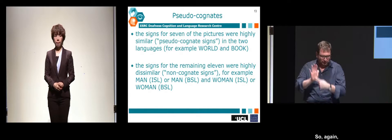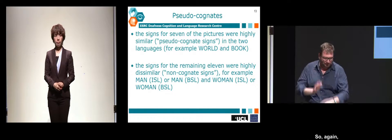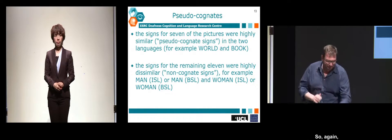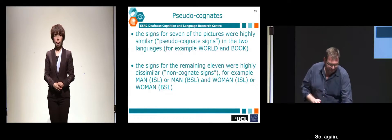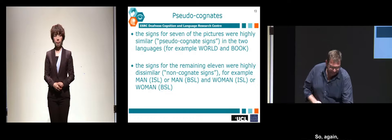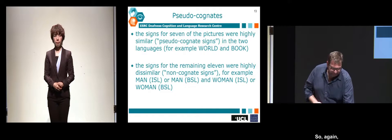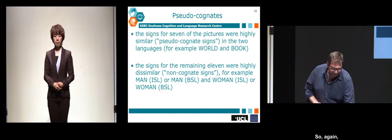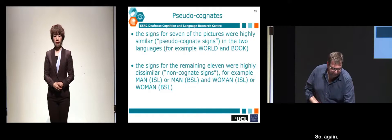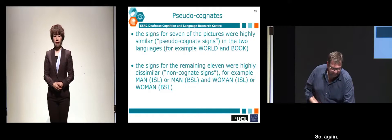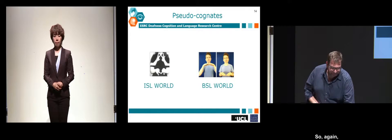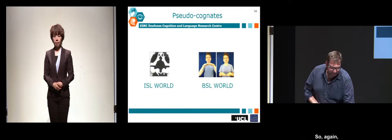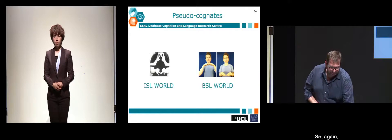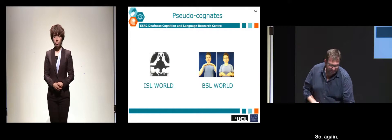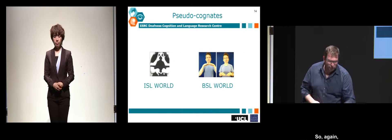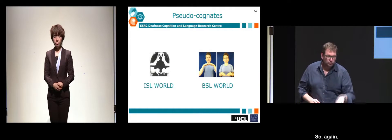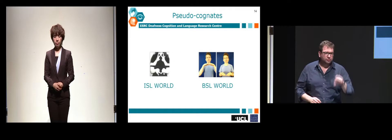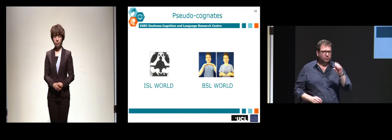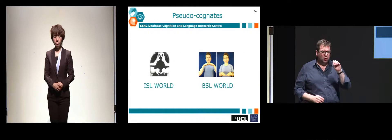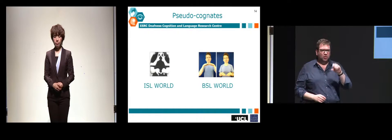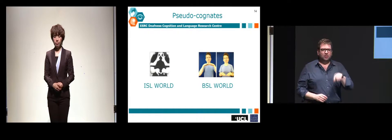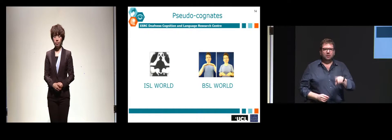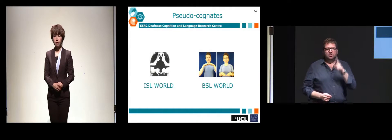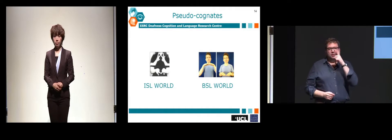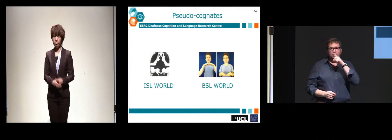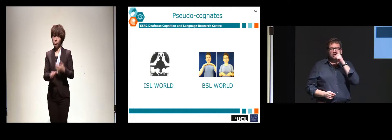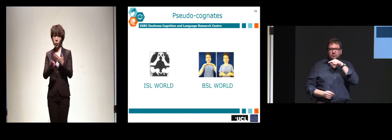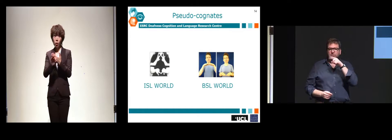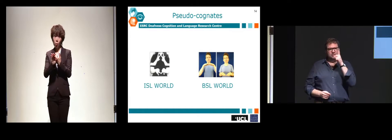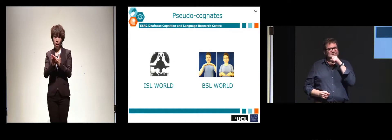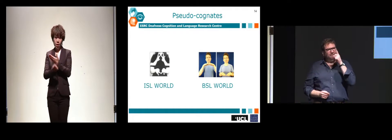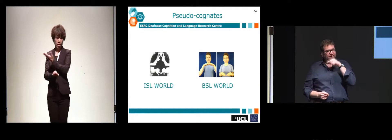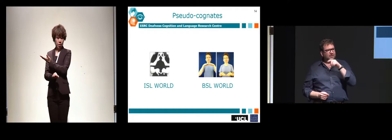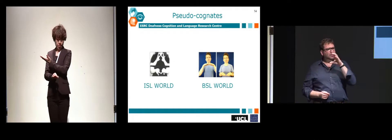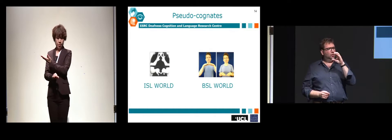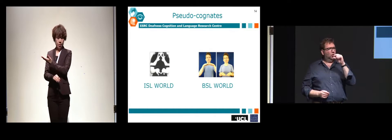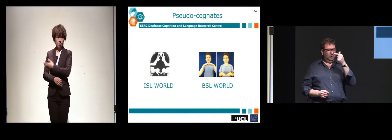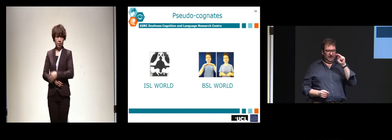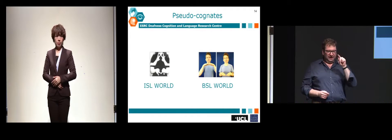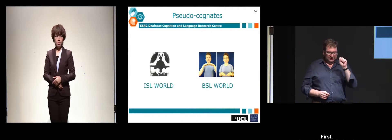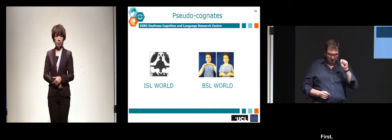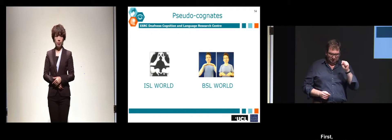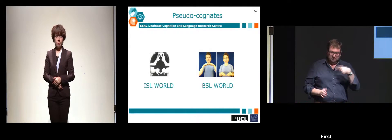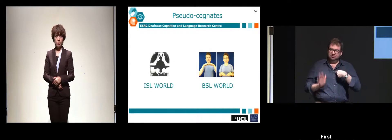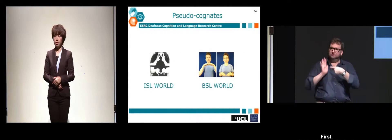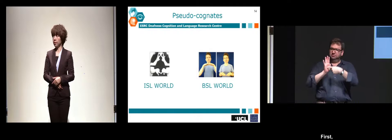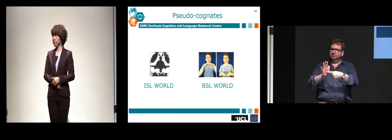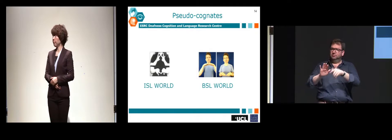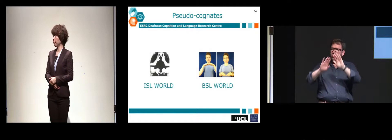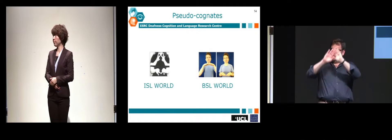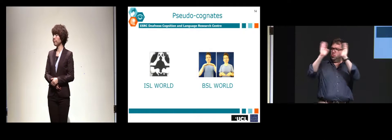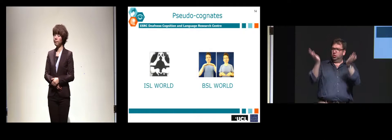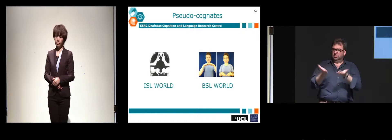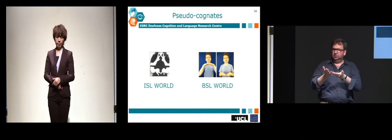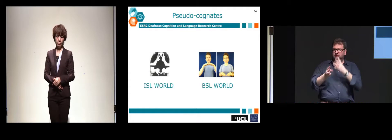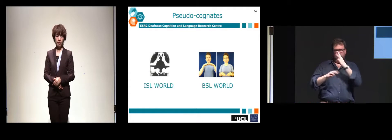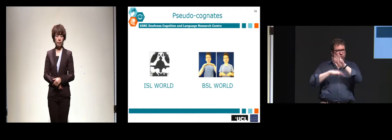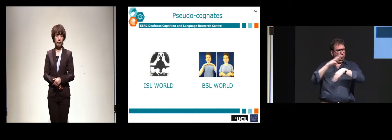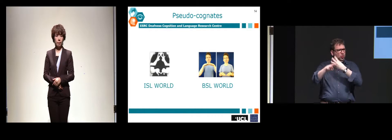So again, I'll give you examples of the pictures. But first I'm going to talk about